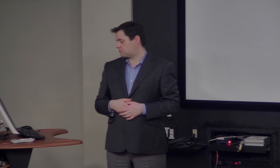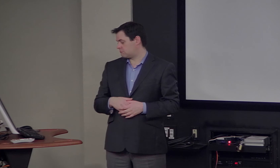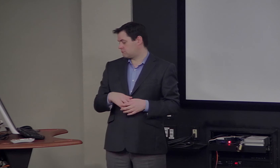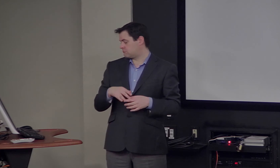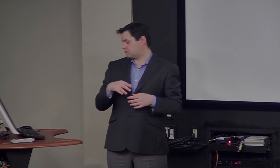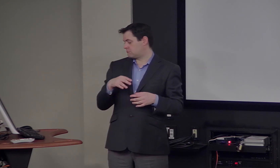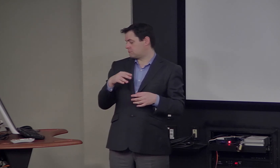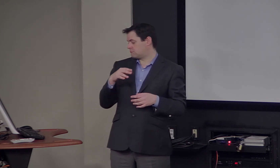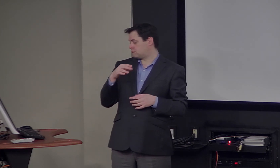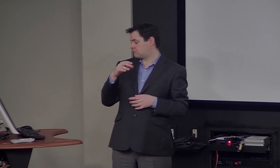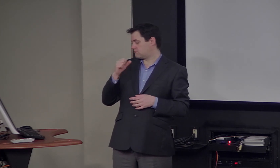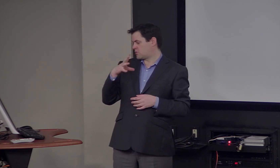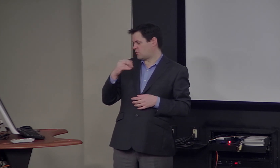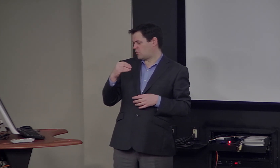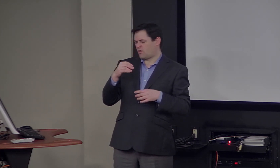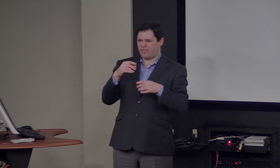distinguishing characteristics in each of these groups.